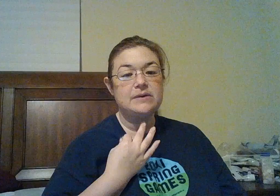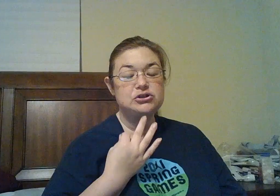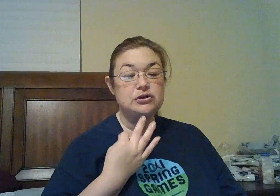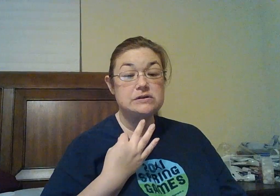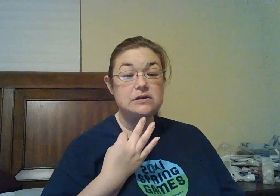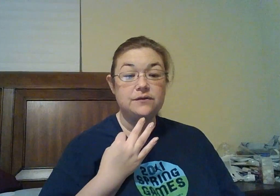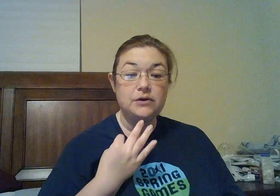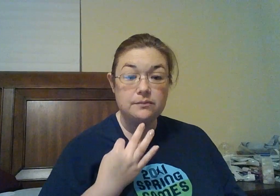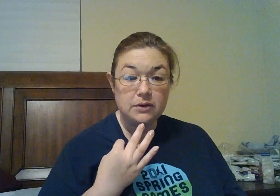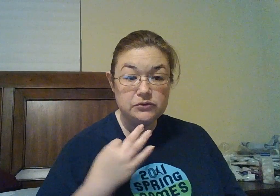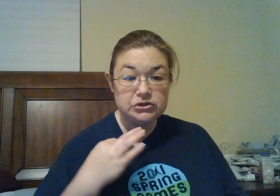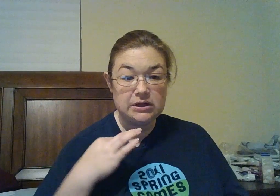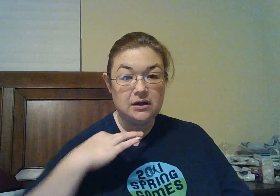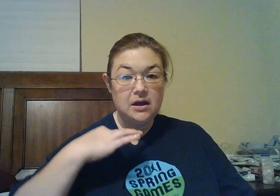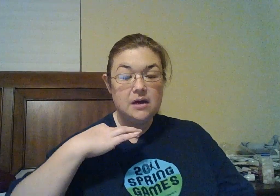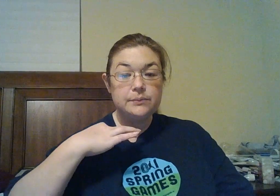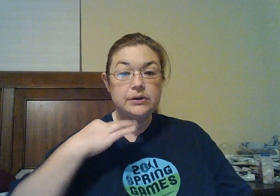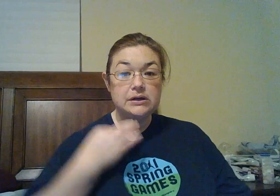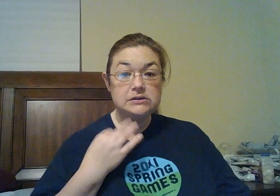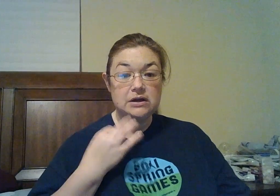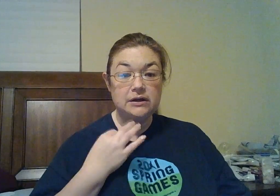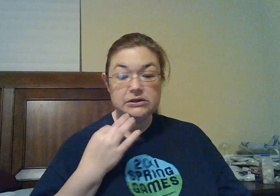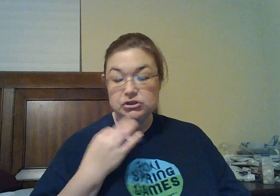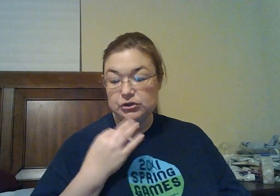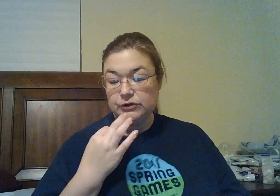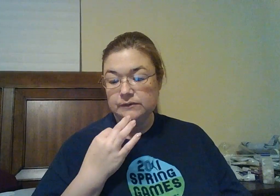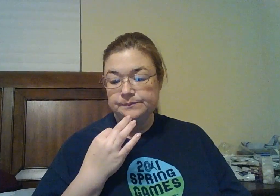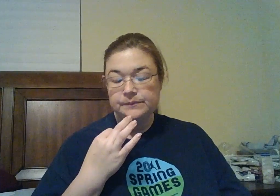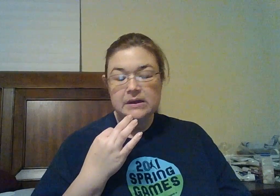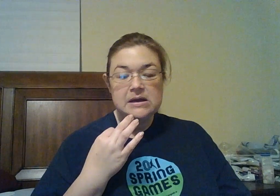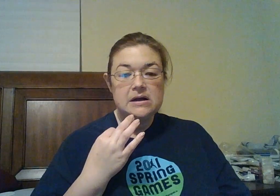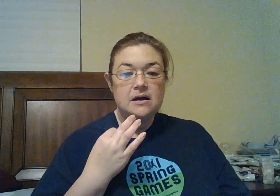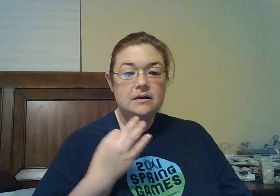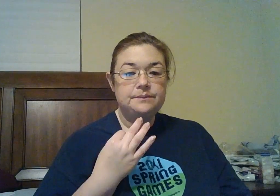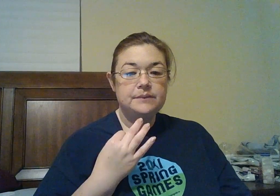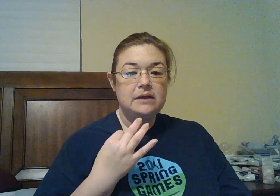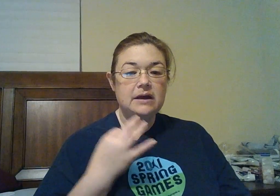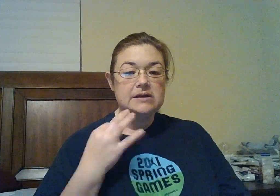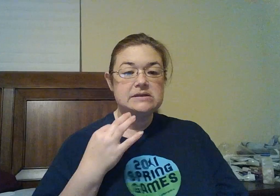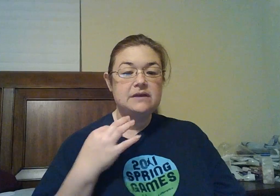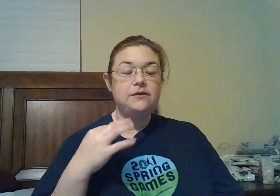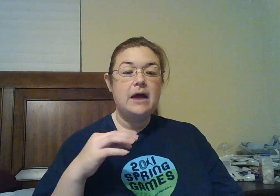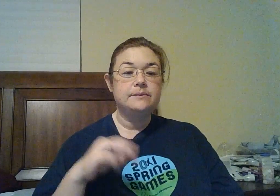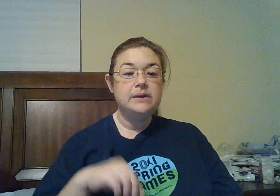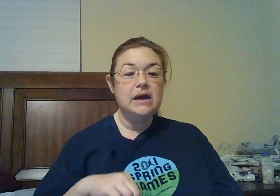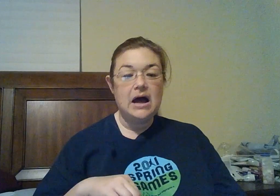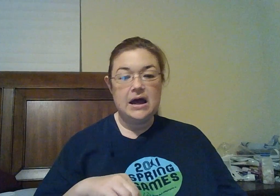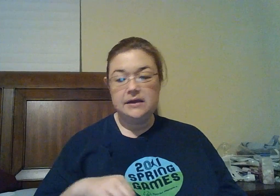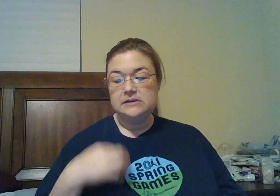shirt. So for your motion, put tug at shirt, and like I said, if you add a PI, this